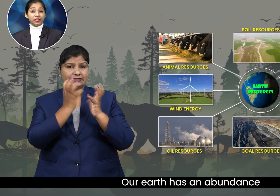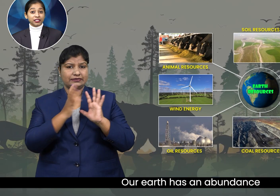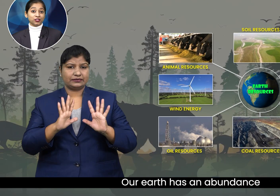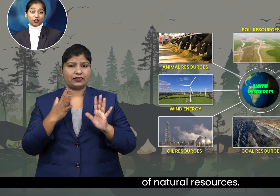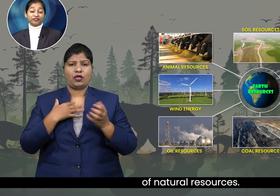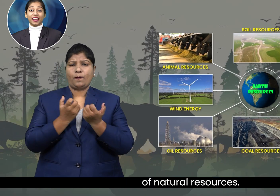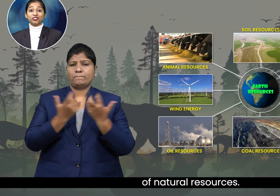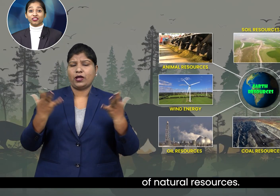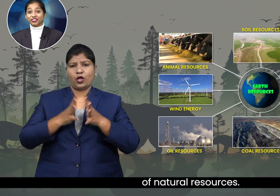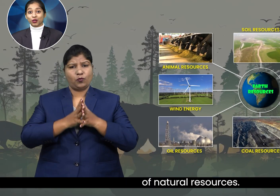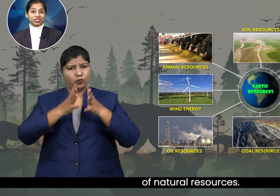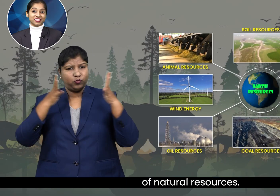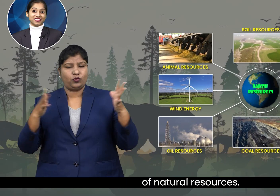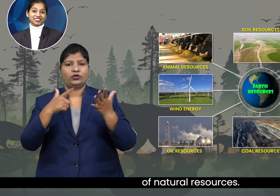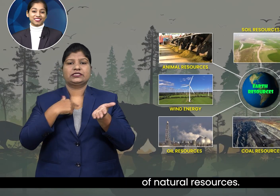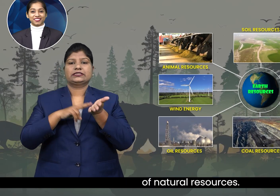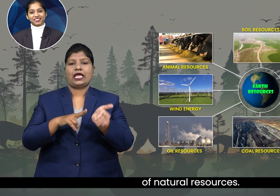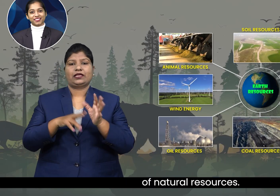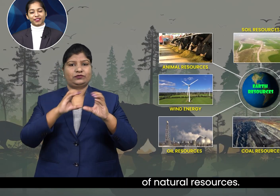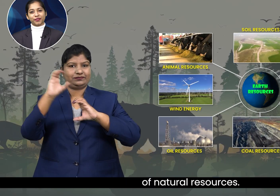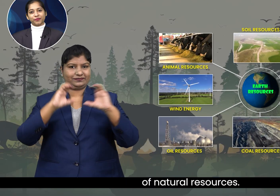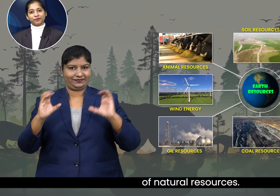an abundance of natural resources.